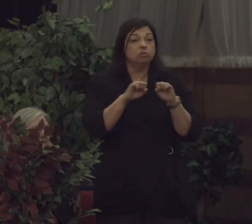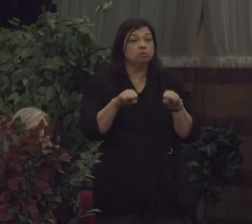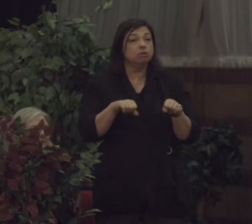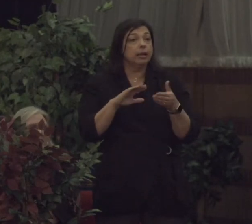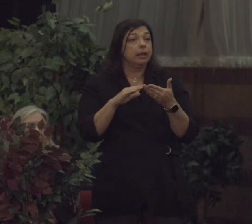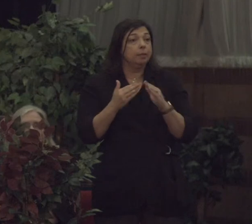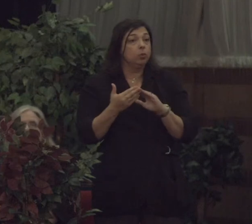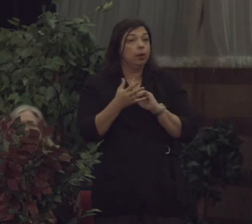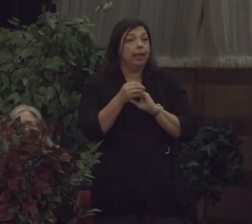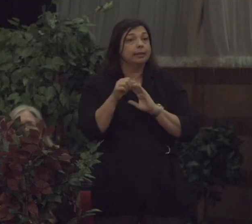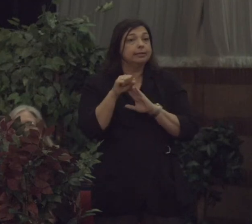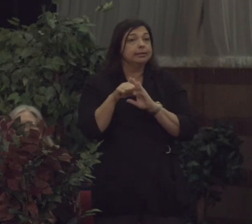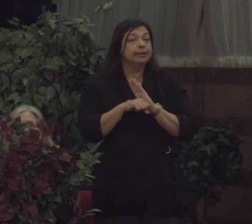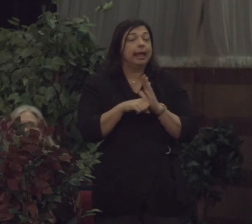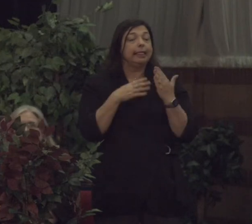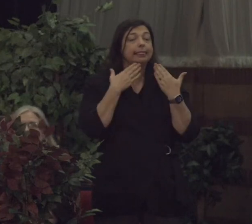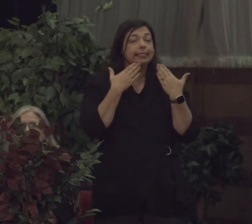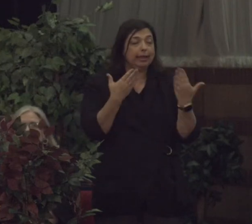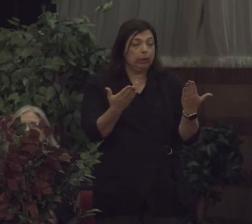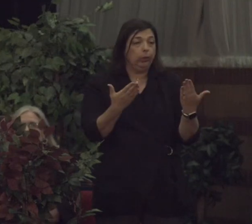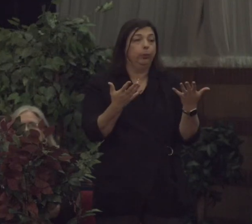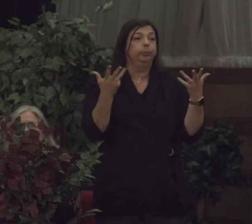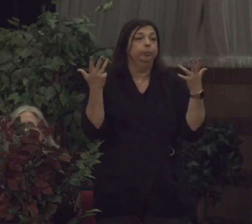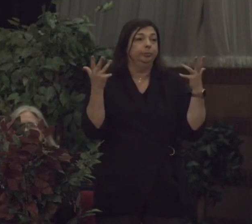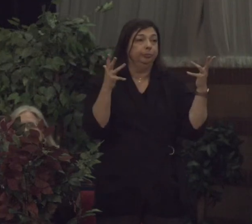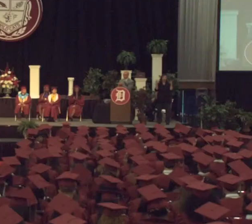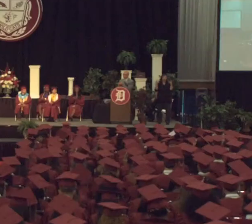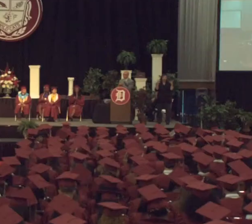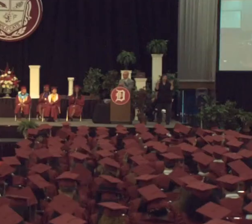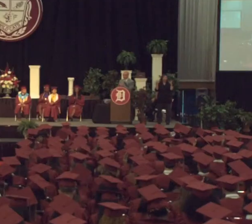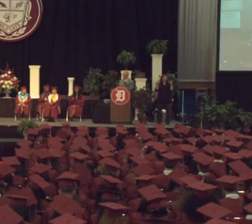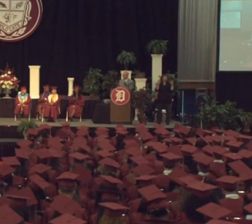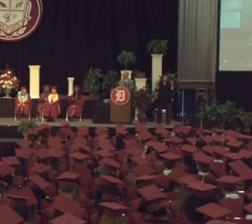community, and state. Thank you.